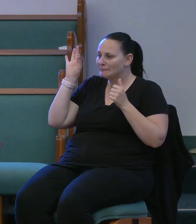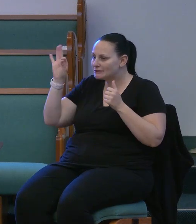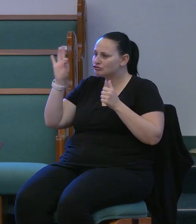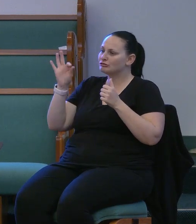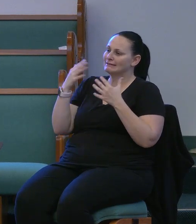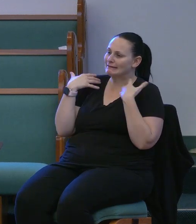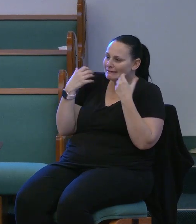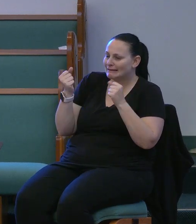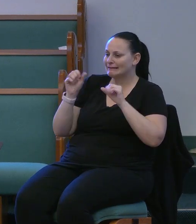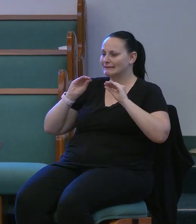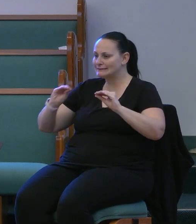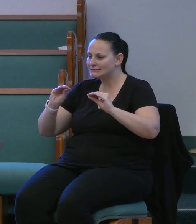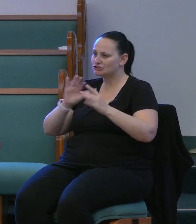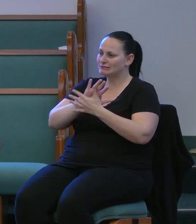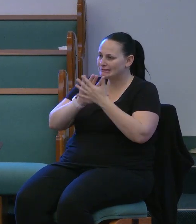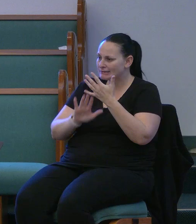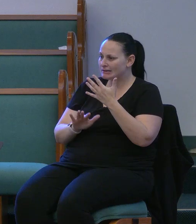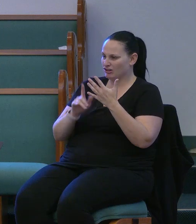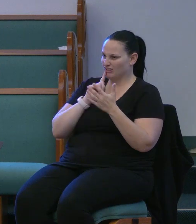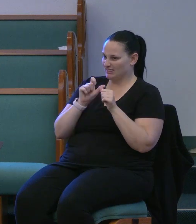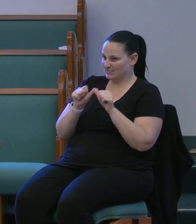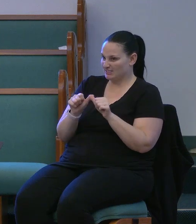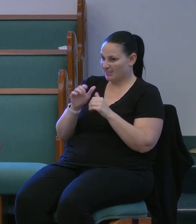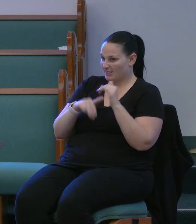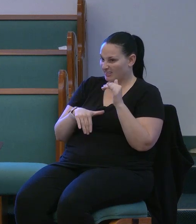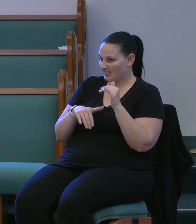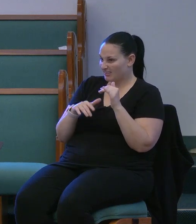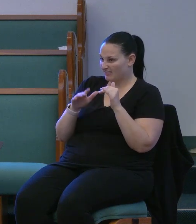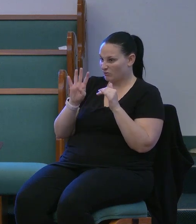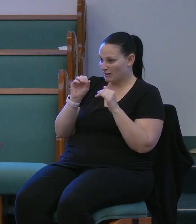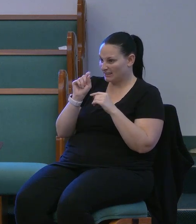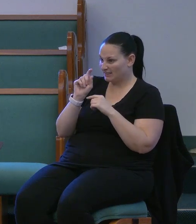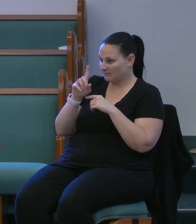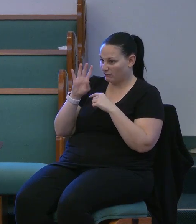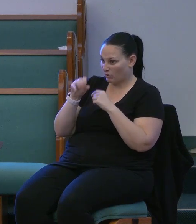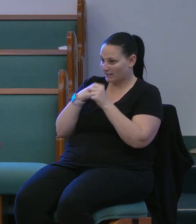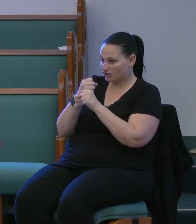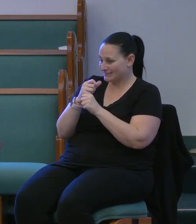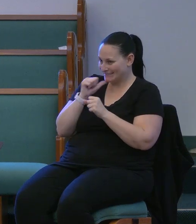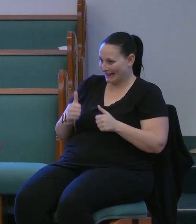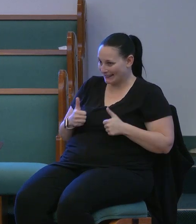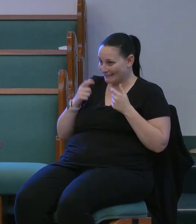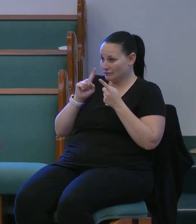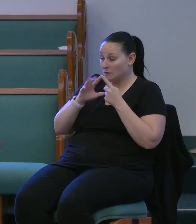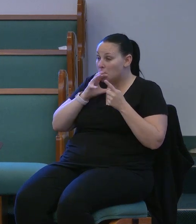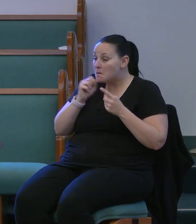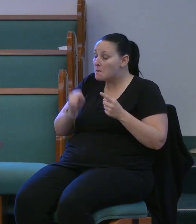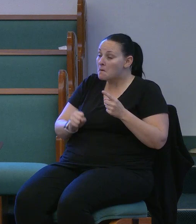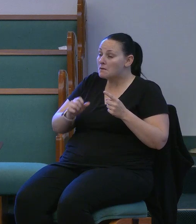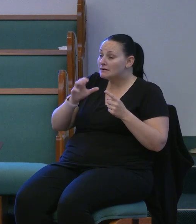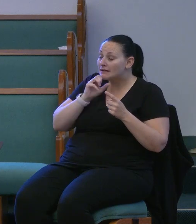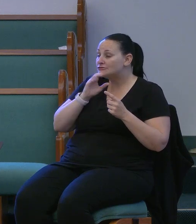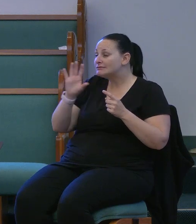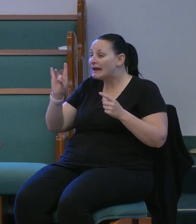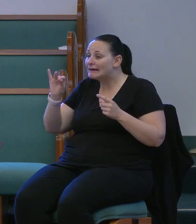and teaching lasted less than 40 years. Jesus didn't live to a ripe old age of 80 or